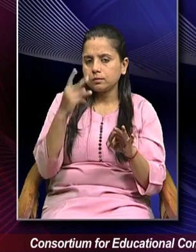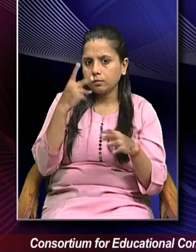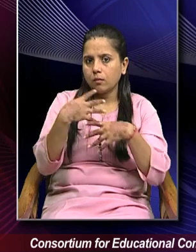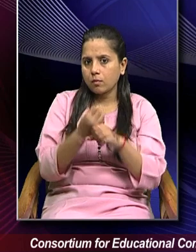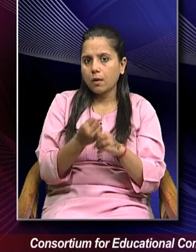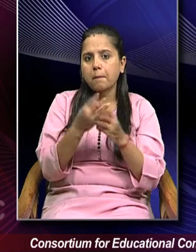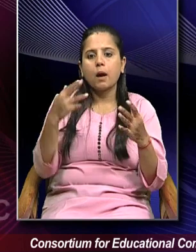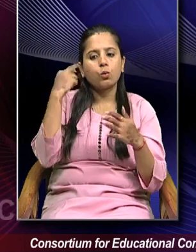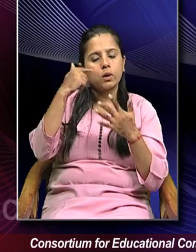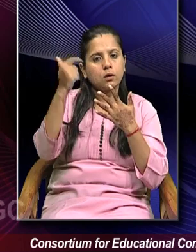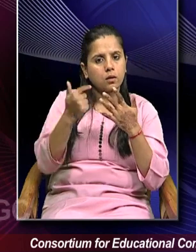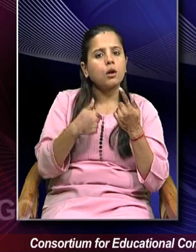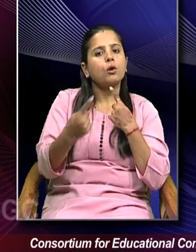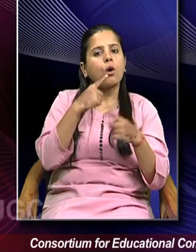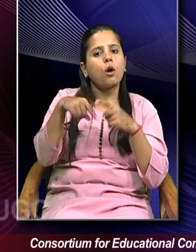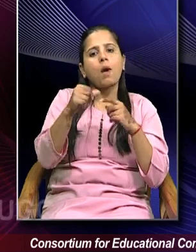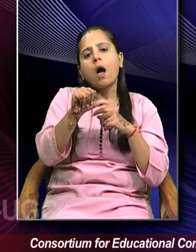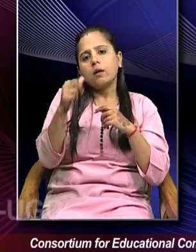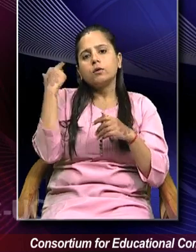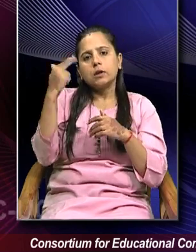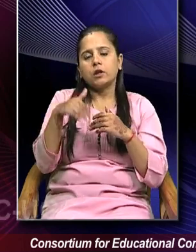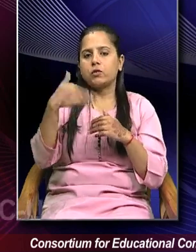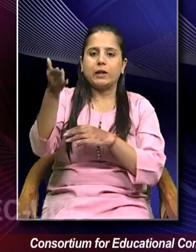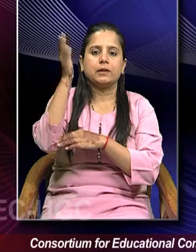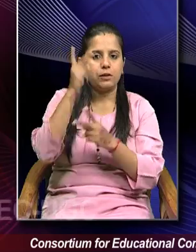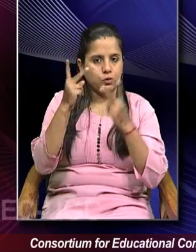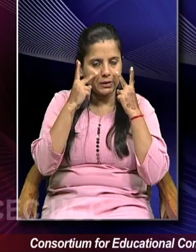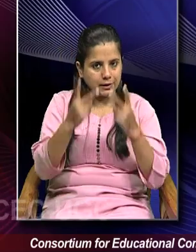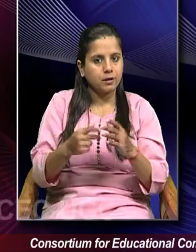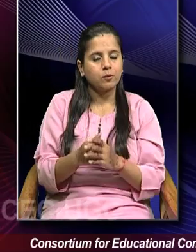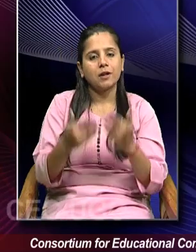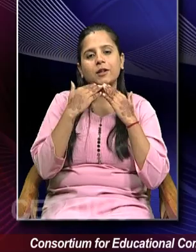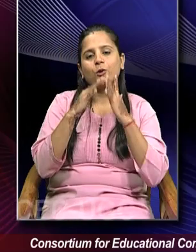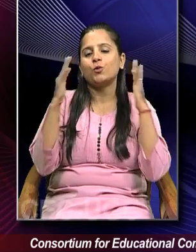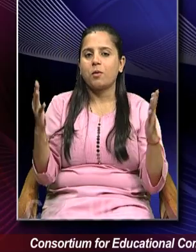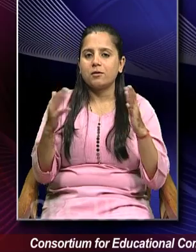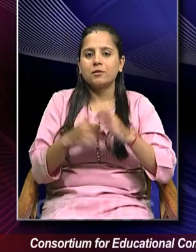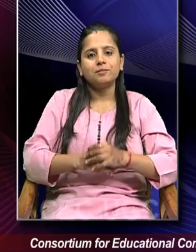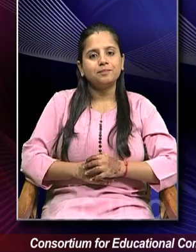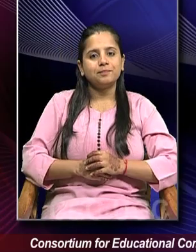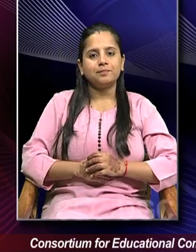various causes, we will talk about the other causes in our next lecture. Thank you very much.